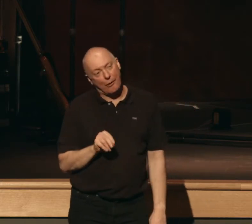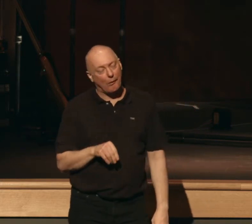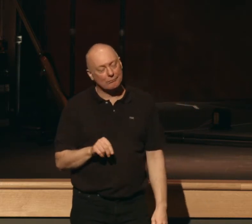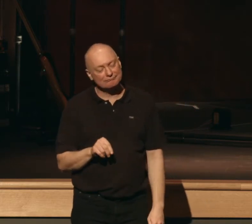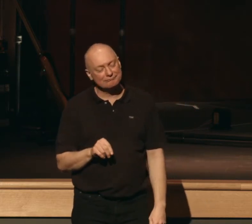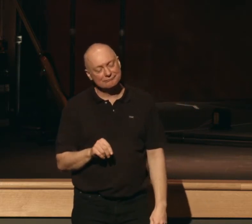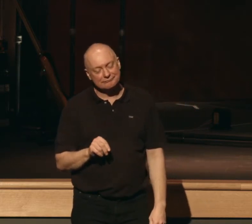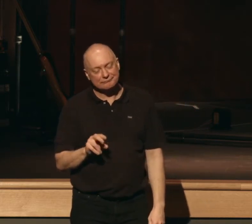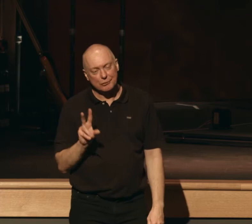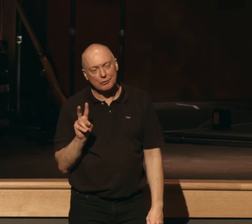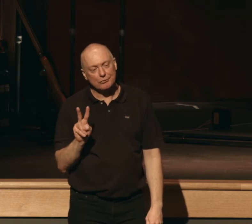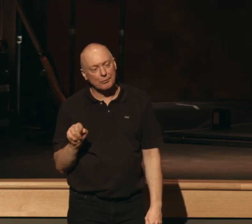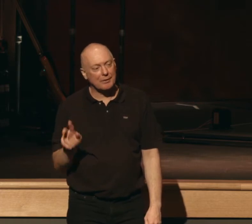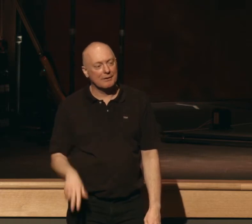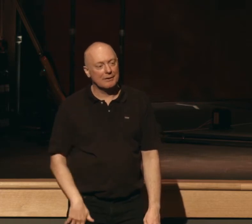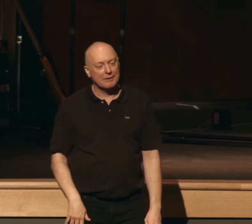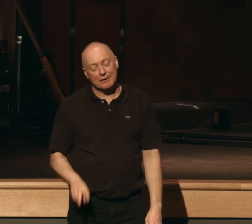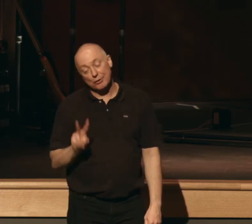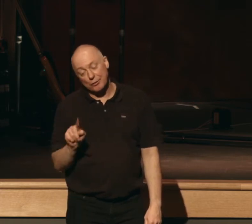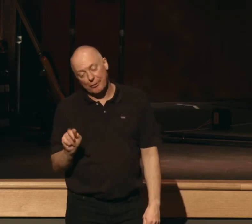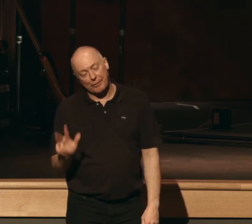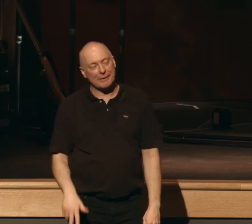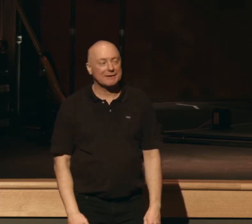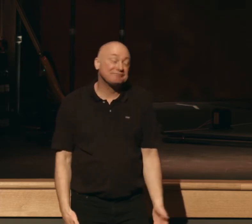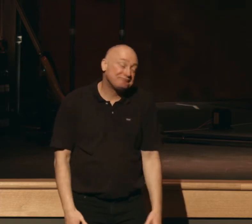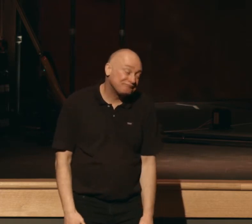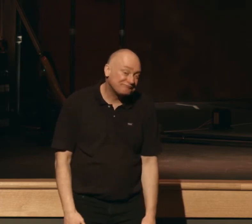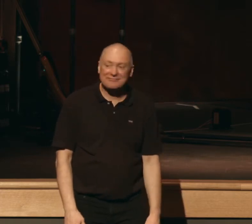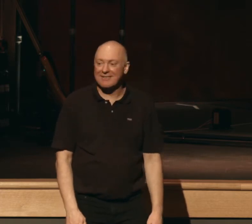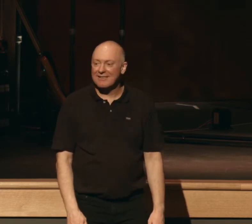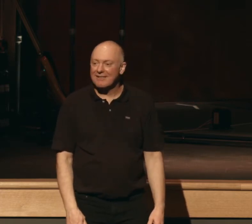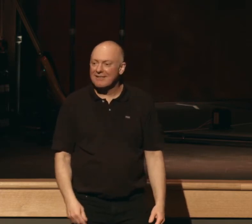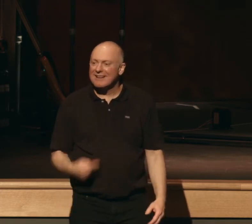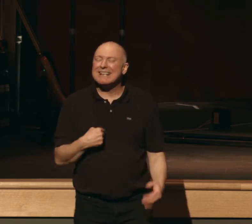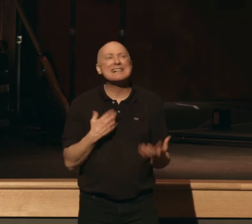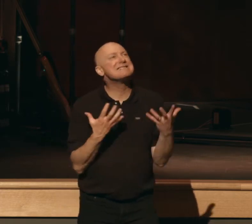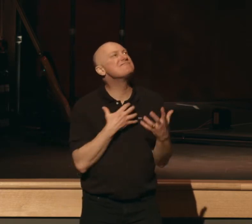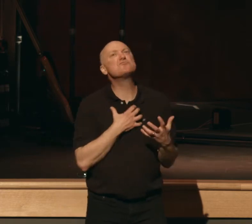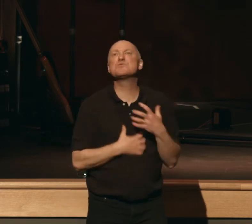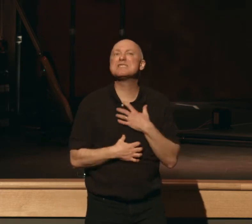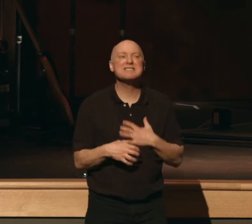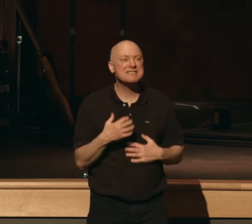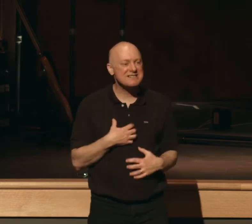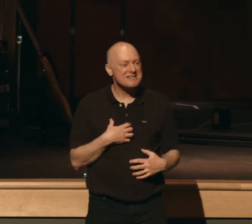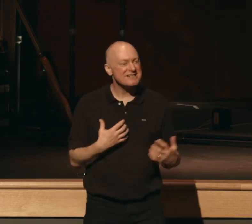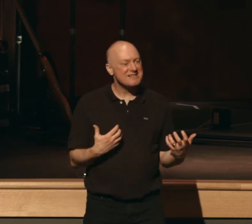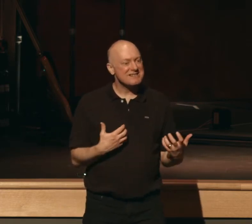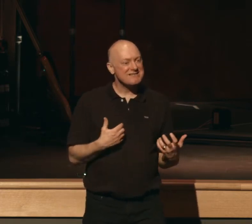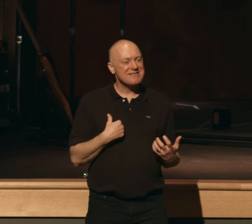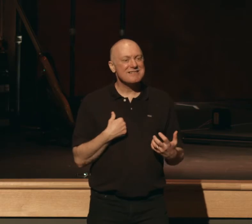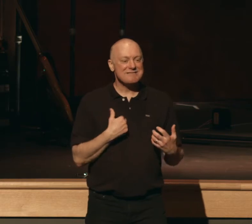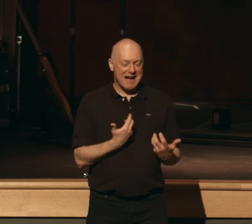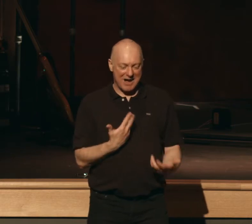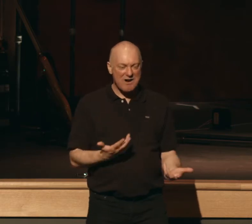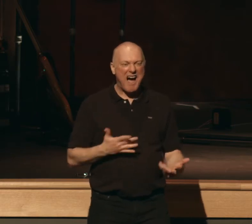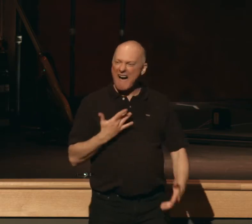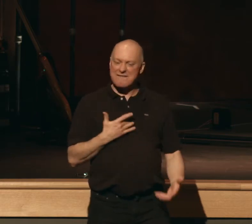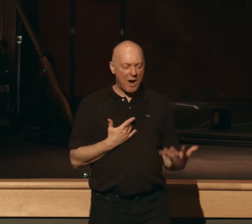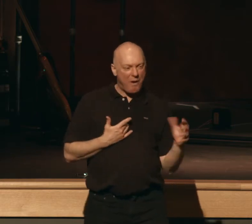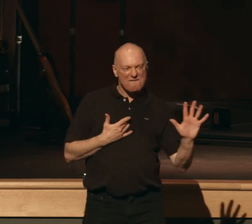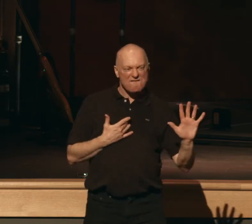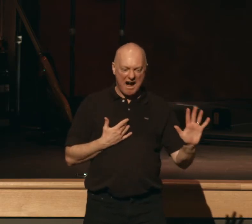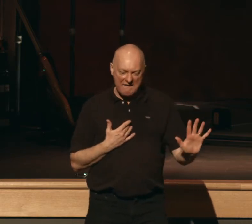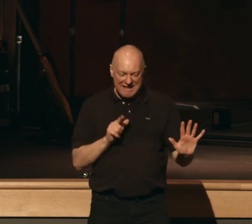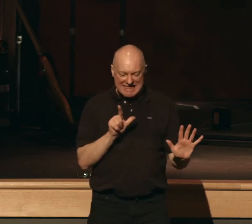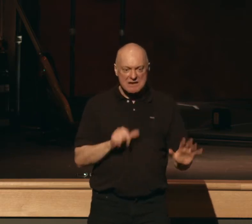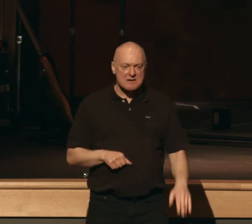is not a 5-liter, it is a 2.3-liter. And I just longed, you know, to be able to kind of step down on the